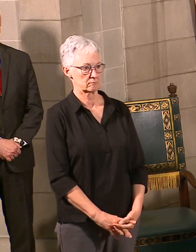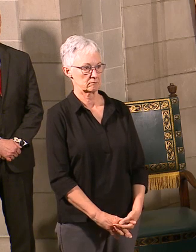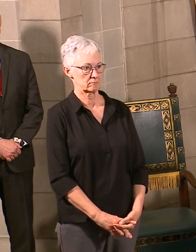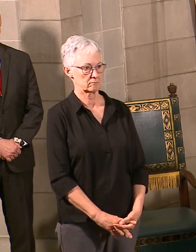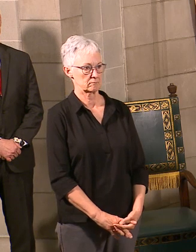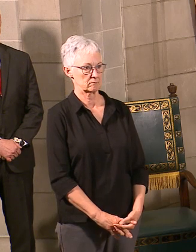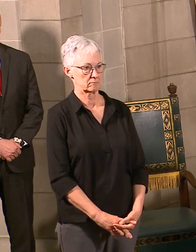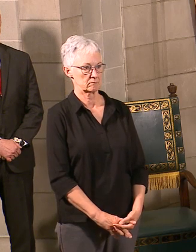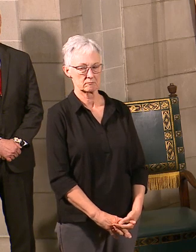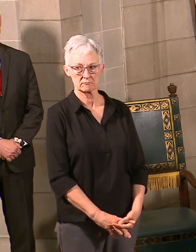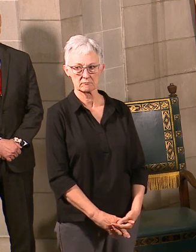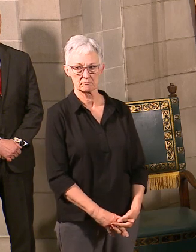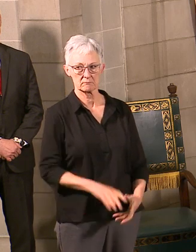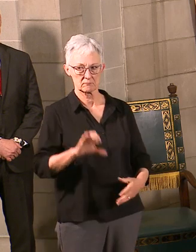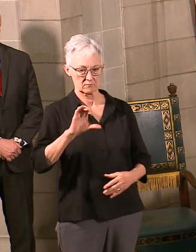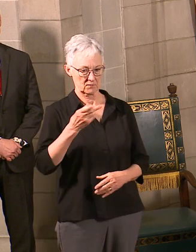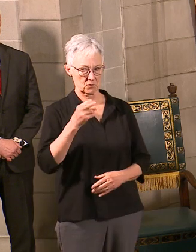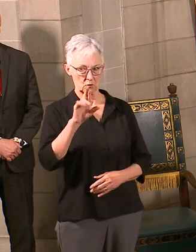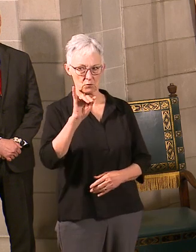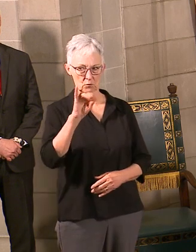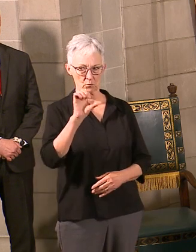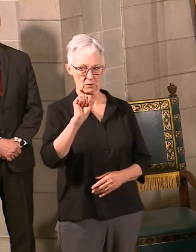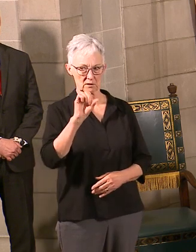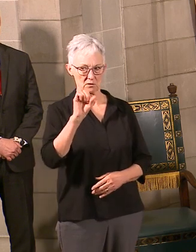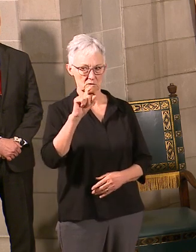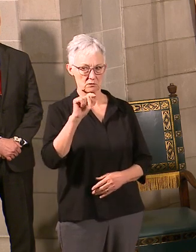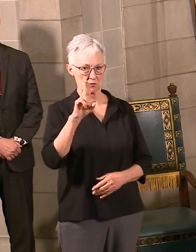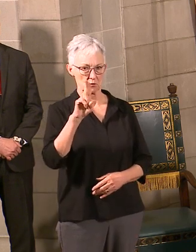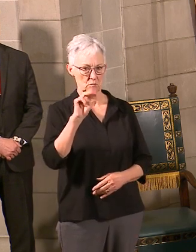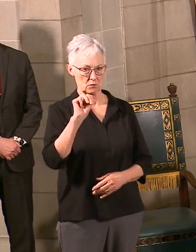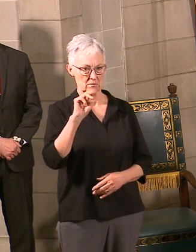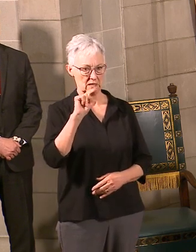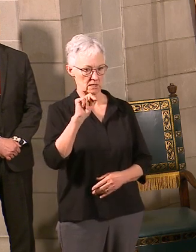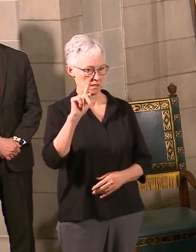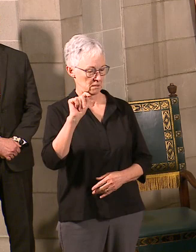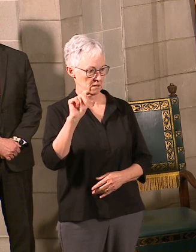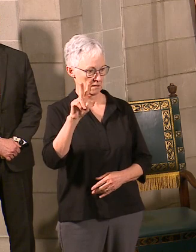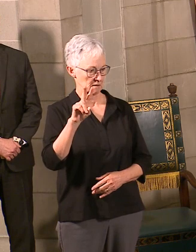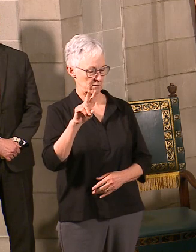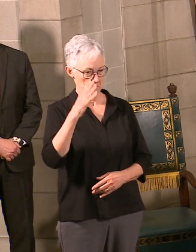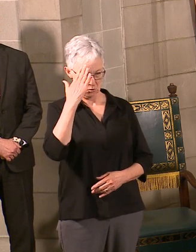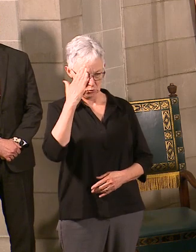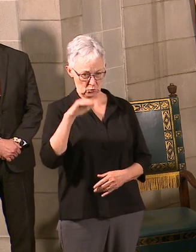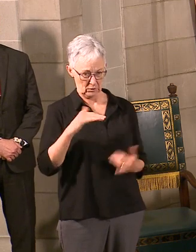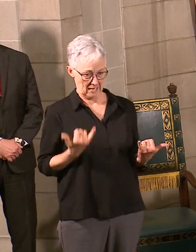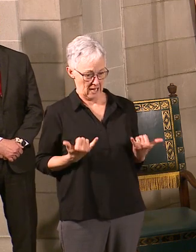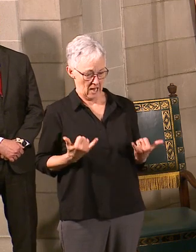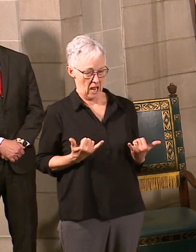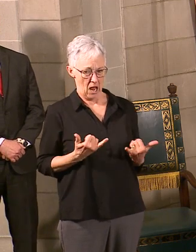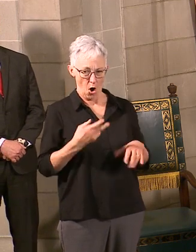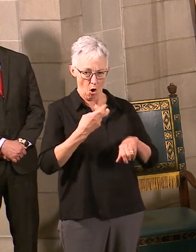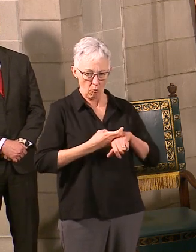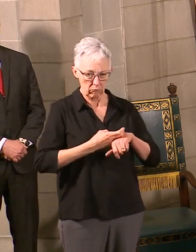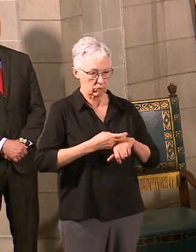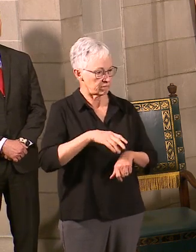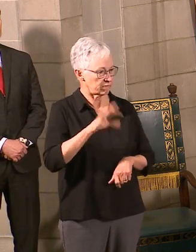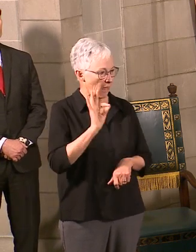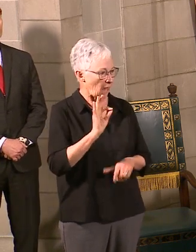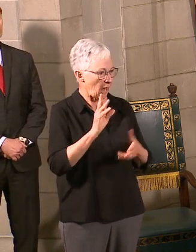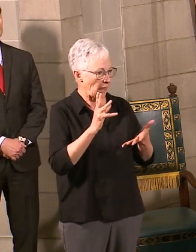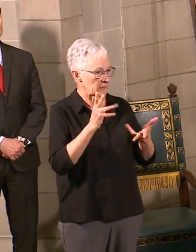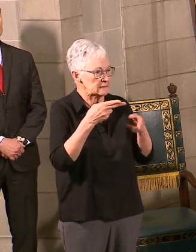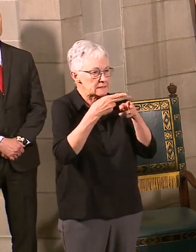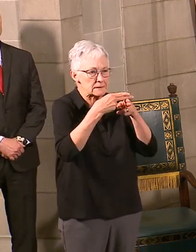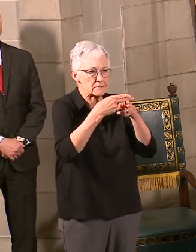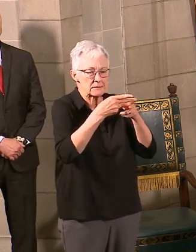So from Chris Stoom, NTV, during this time, temporary housing is limited and affordable housing can be a challenge. I've seen at